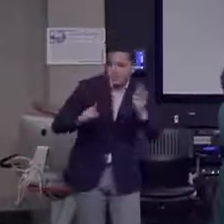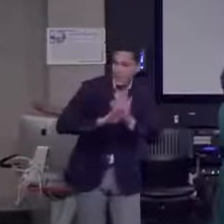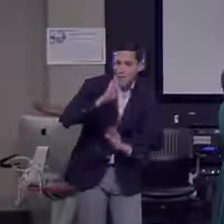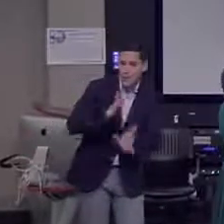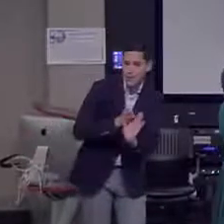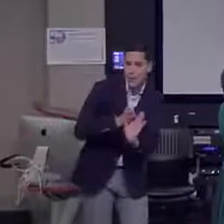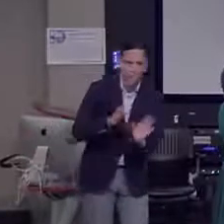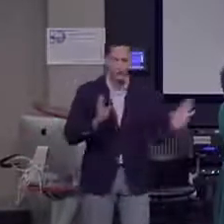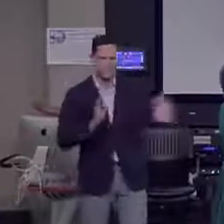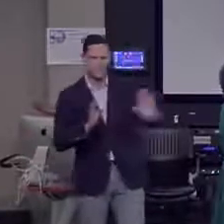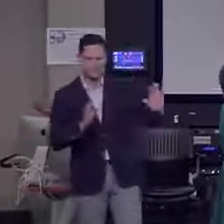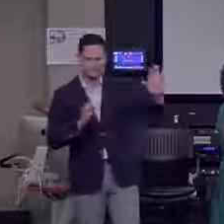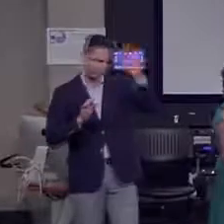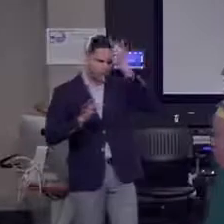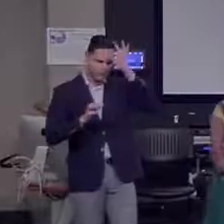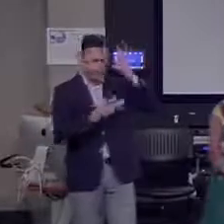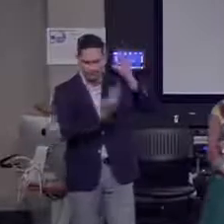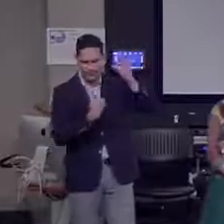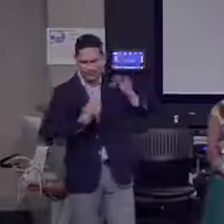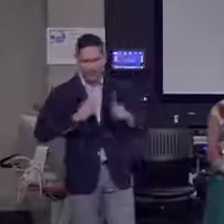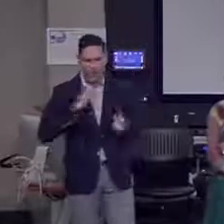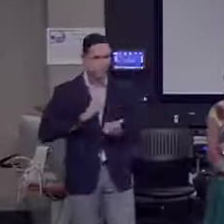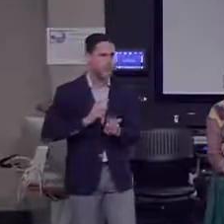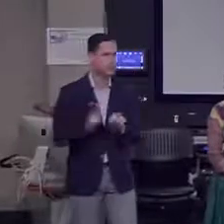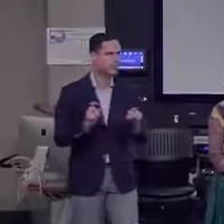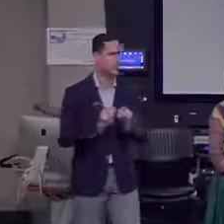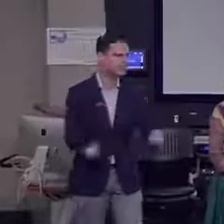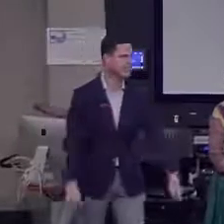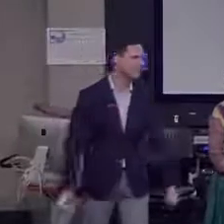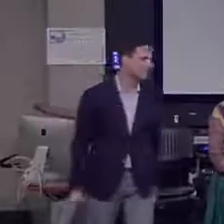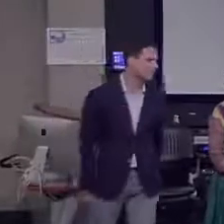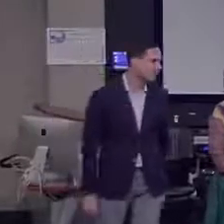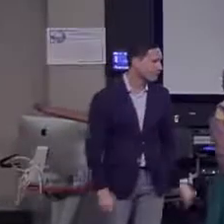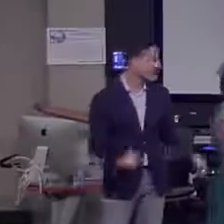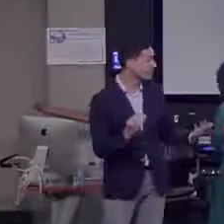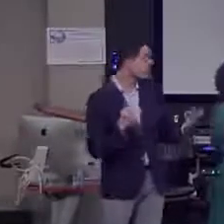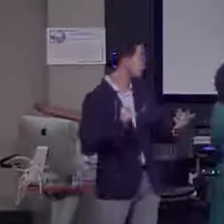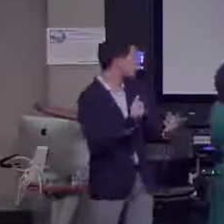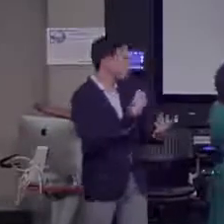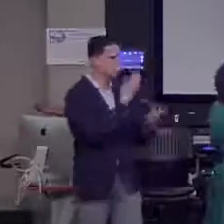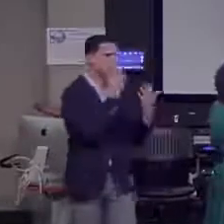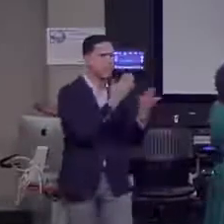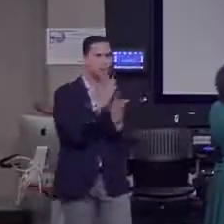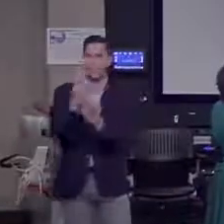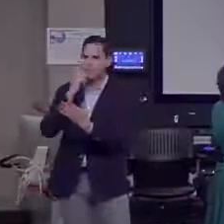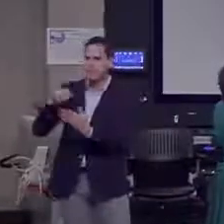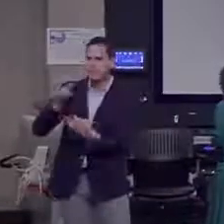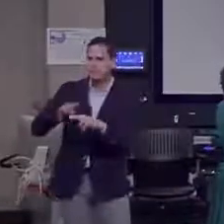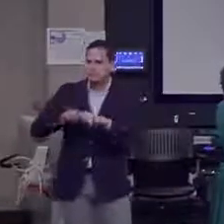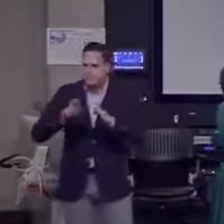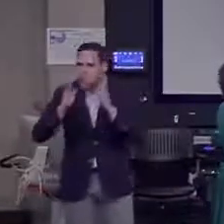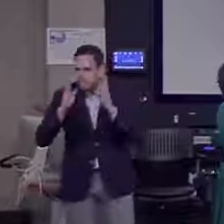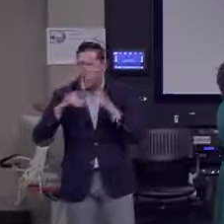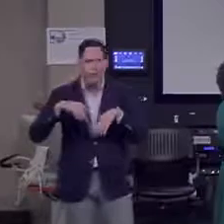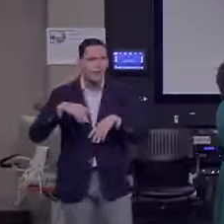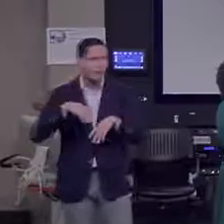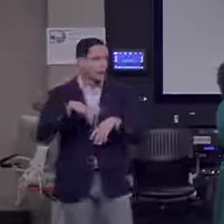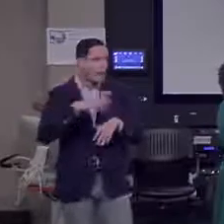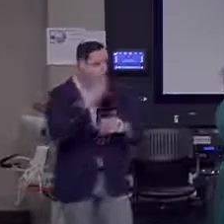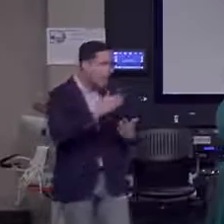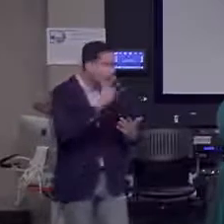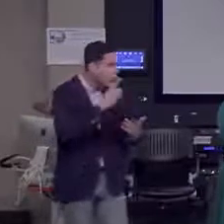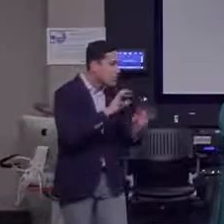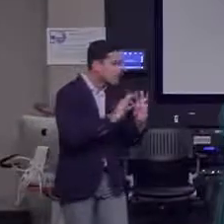So Roberta's gotten really good at it. So we want to thank you for your kind attention. We want to thank the families and kids